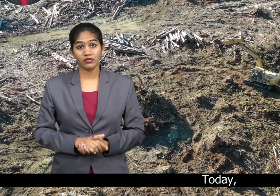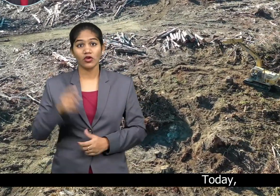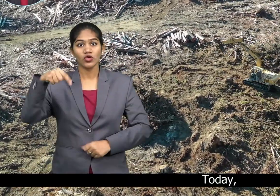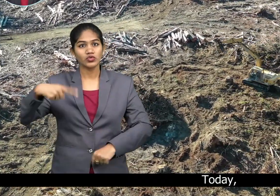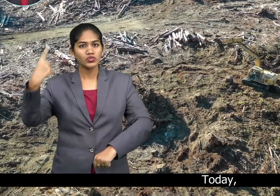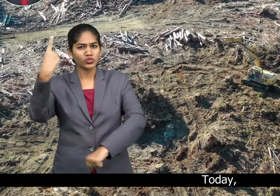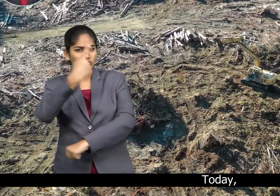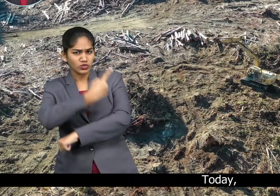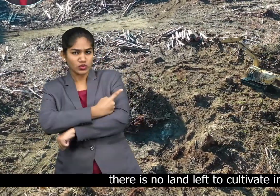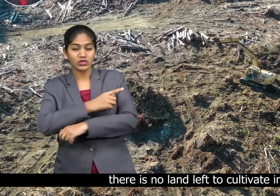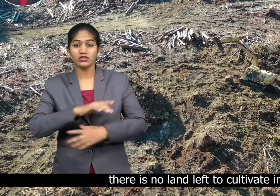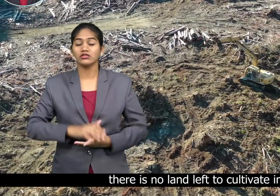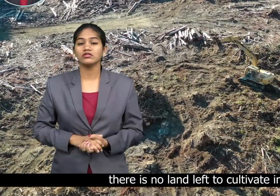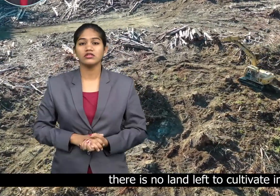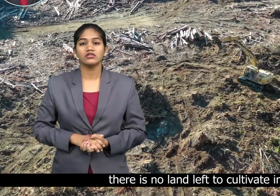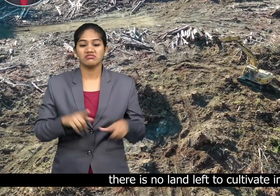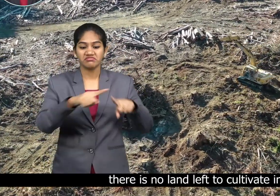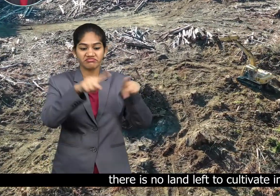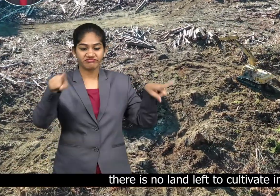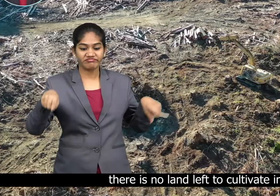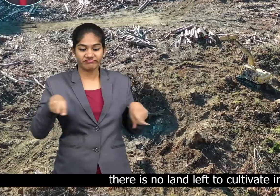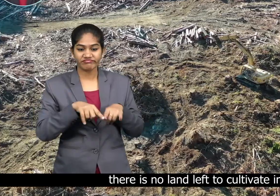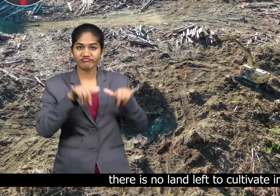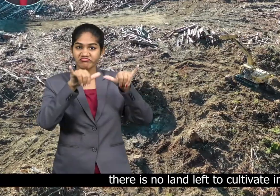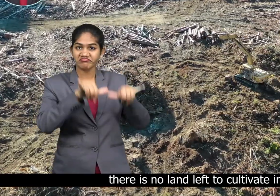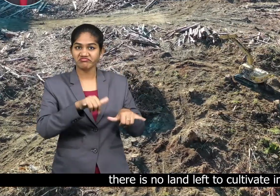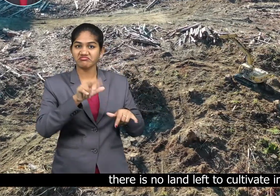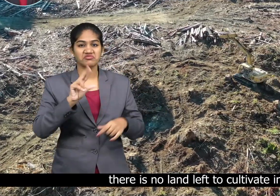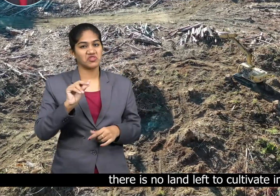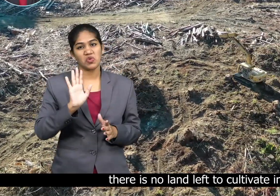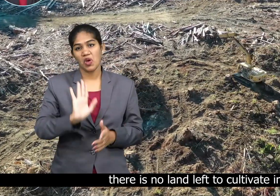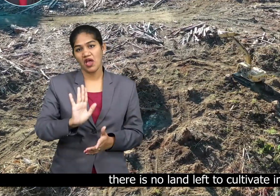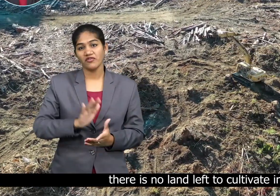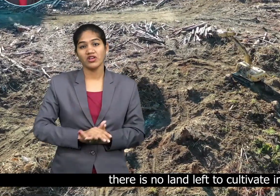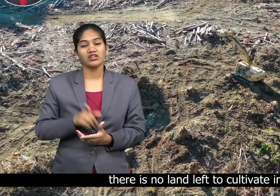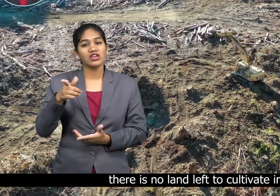Today, there is no land left to cultivate in Rampur.